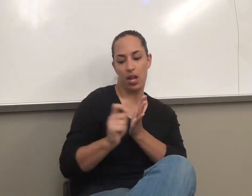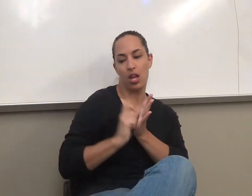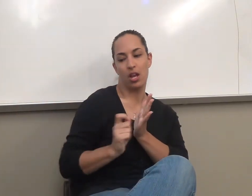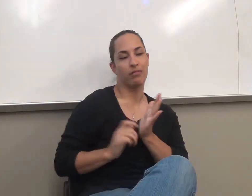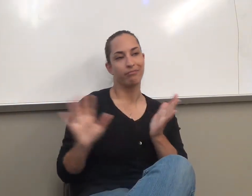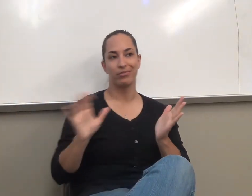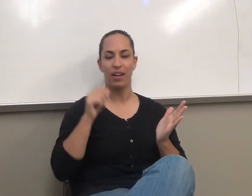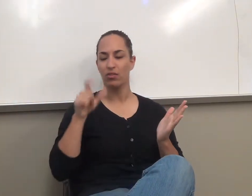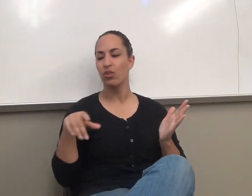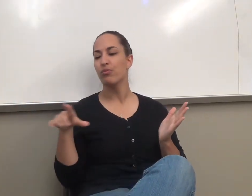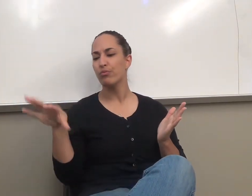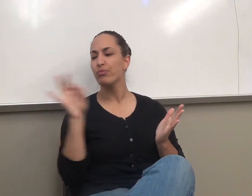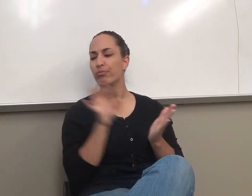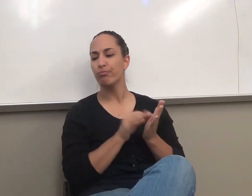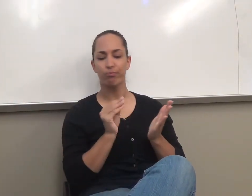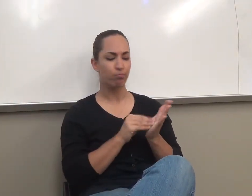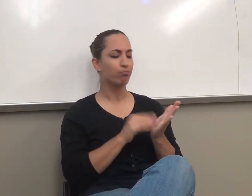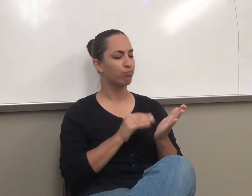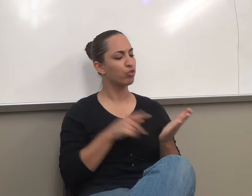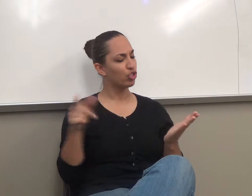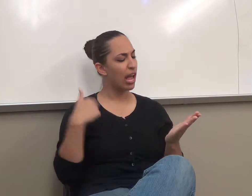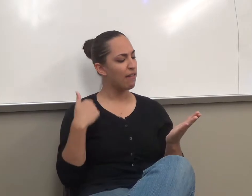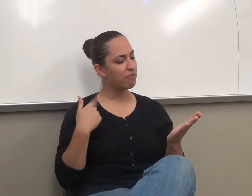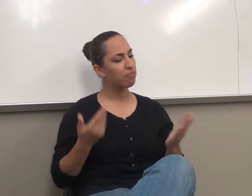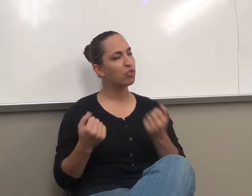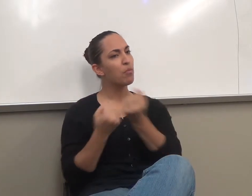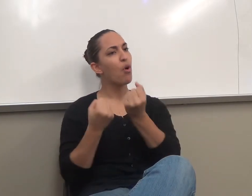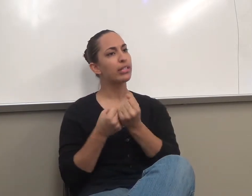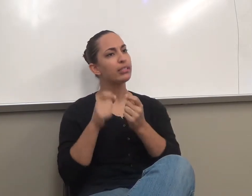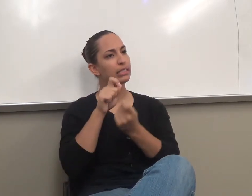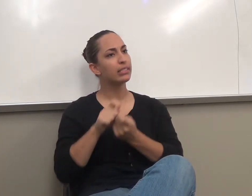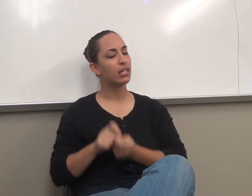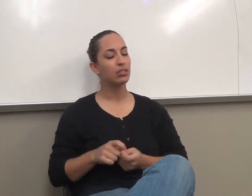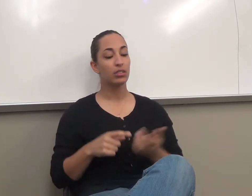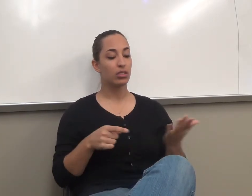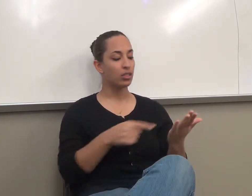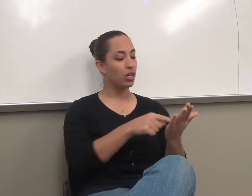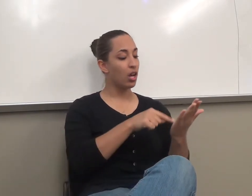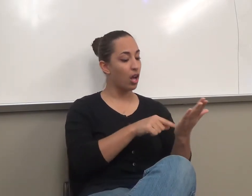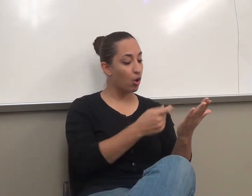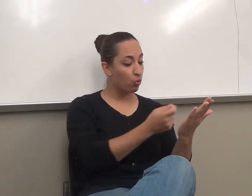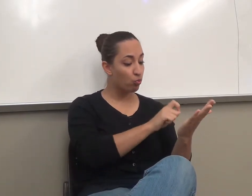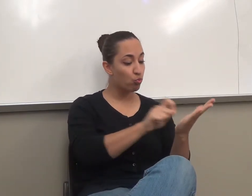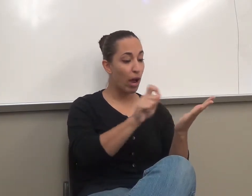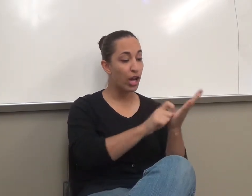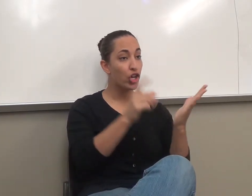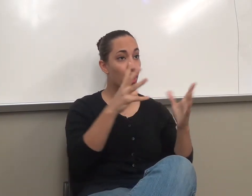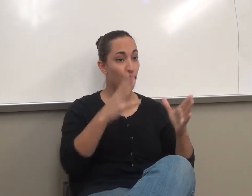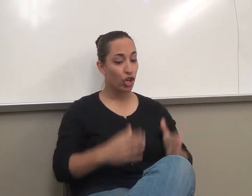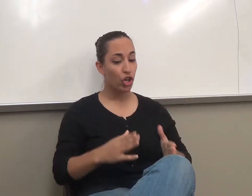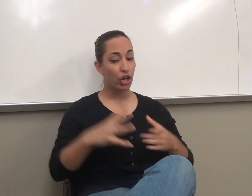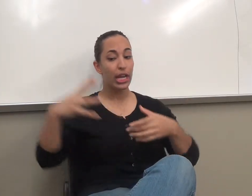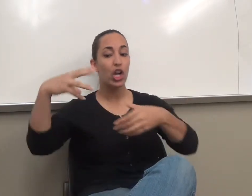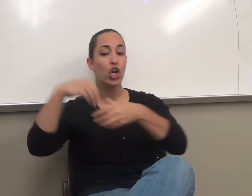sensory details? So try to, the sound of the waves, okay?